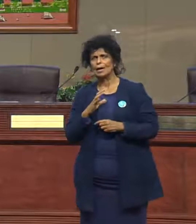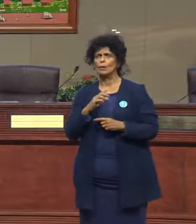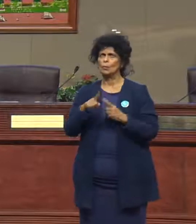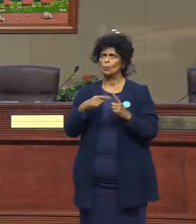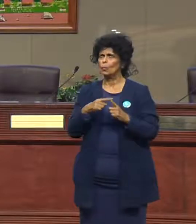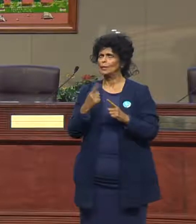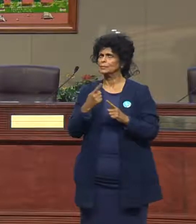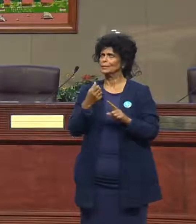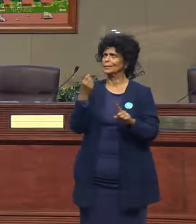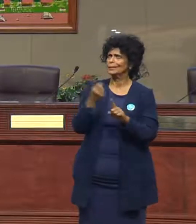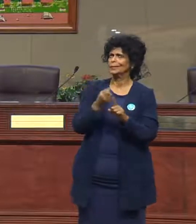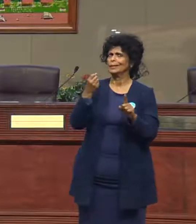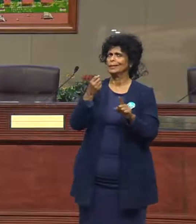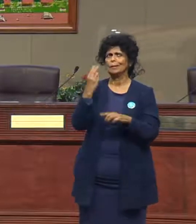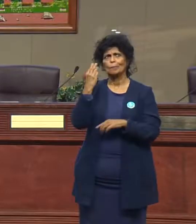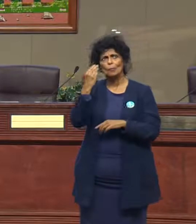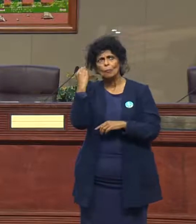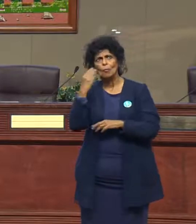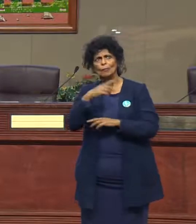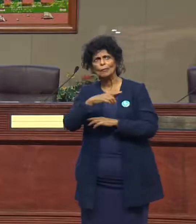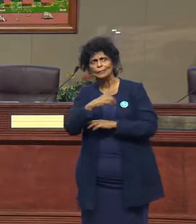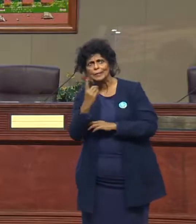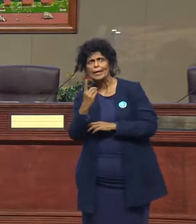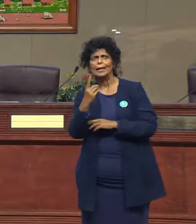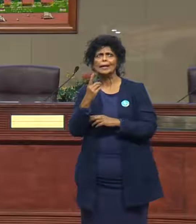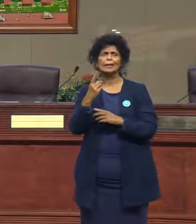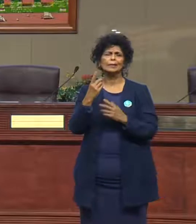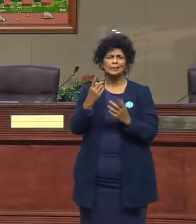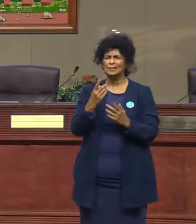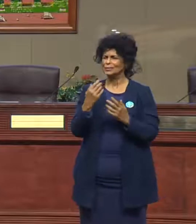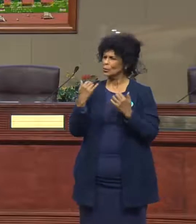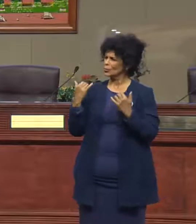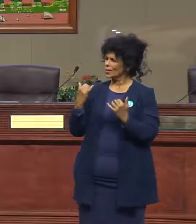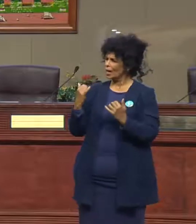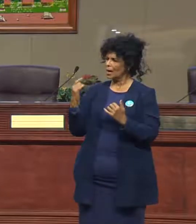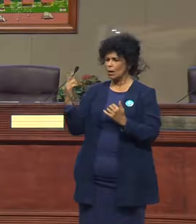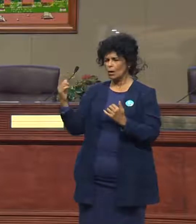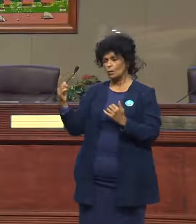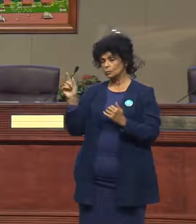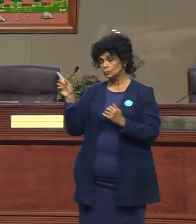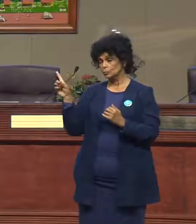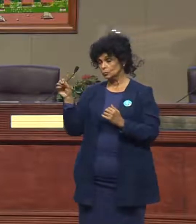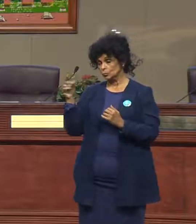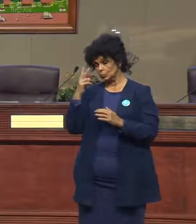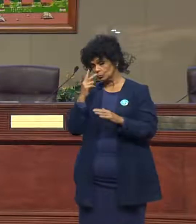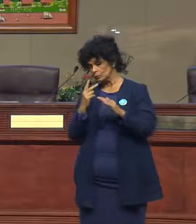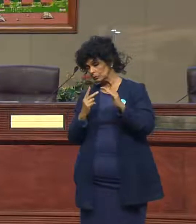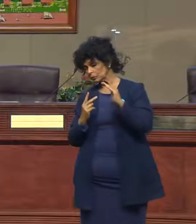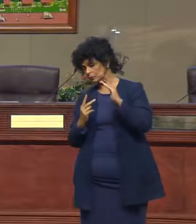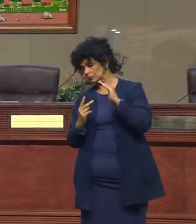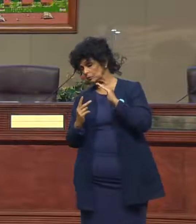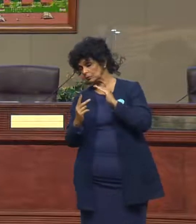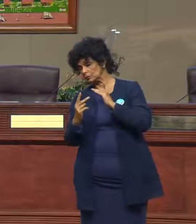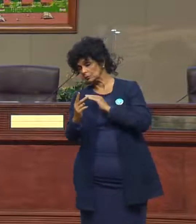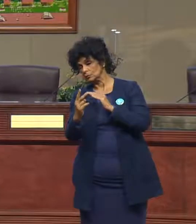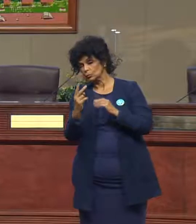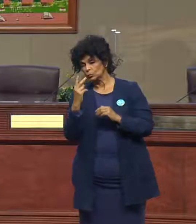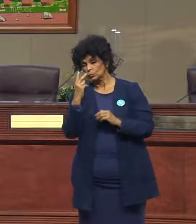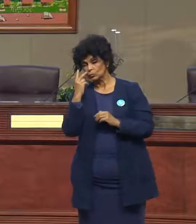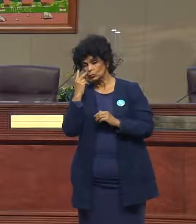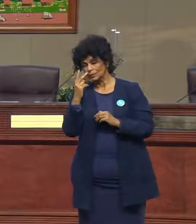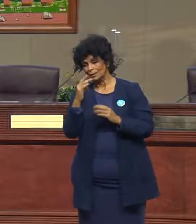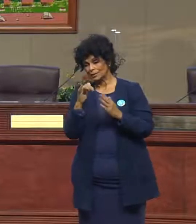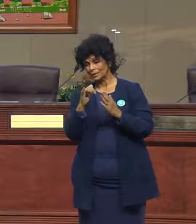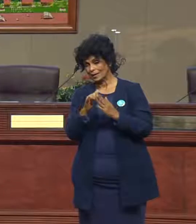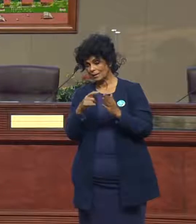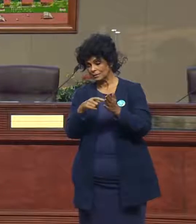soon after that, this is what we have learned. What time frame and what window of time did you start seeing kind of that decrease in demand